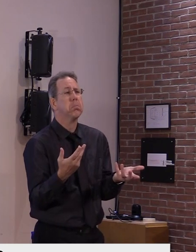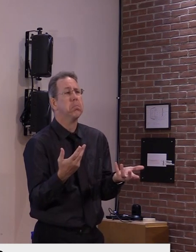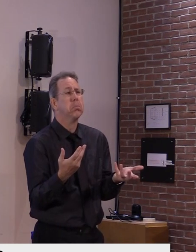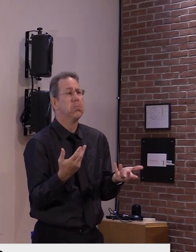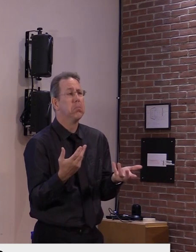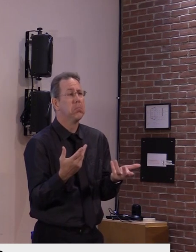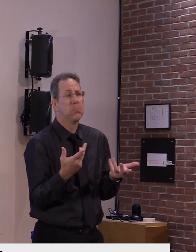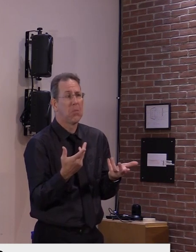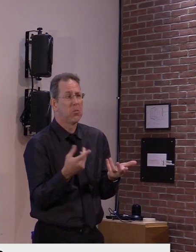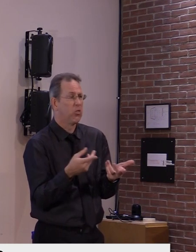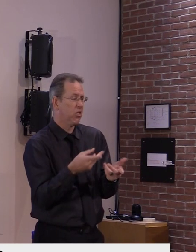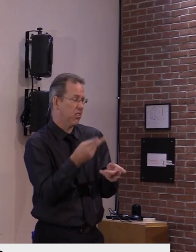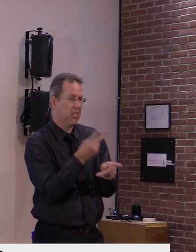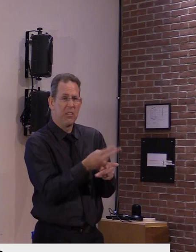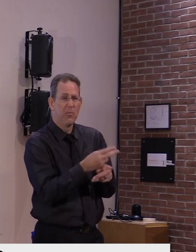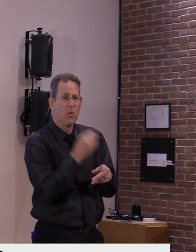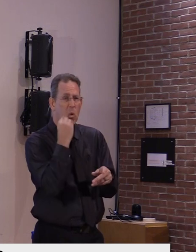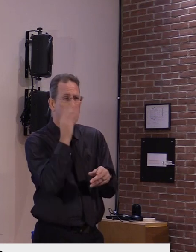for 2 weeks.